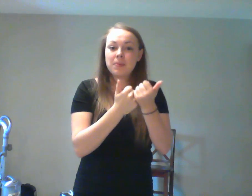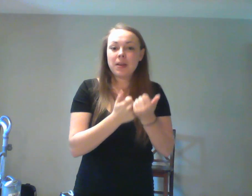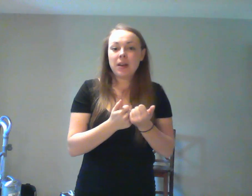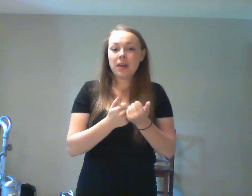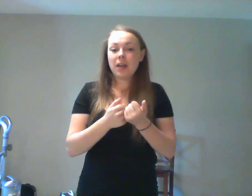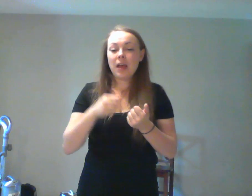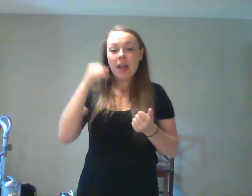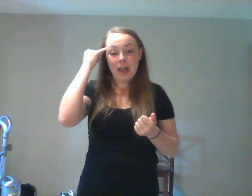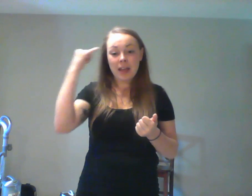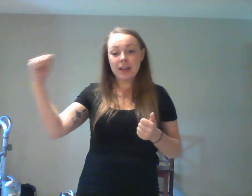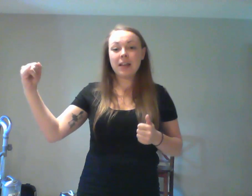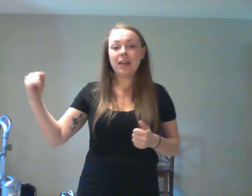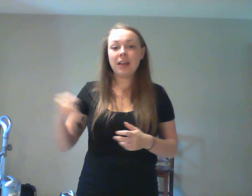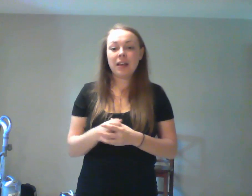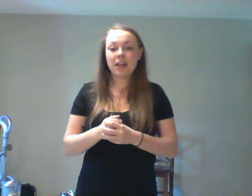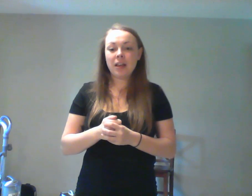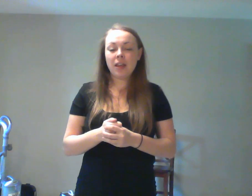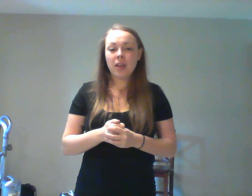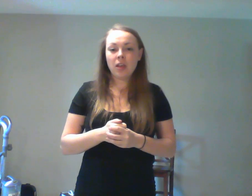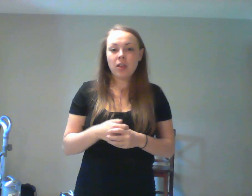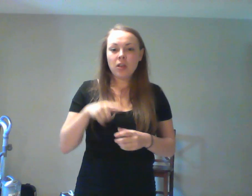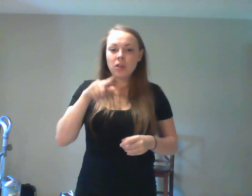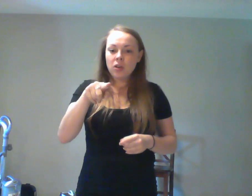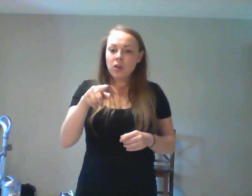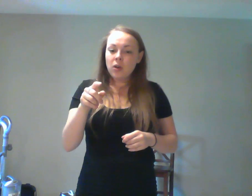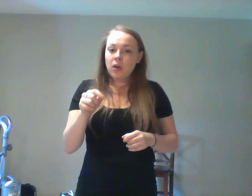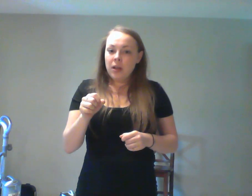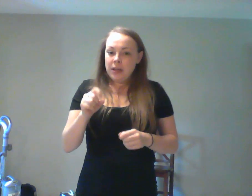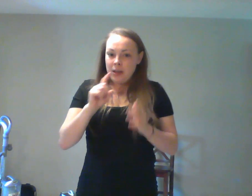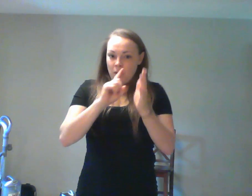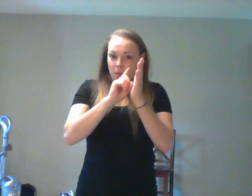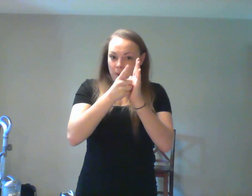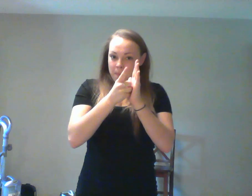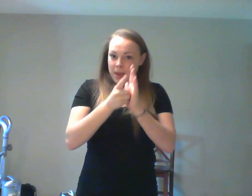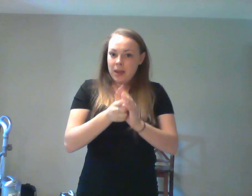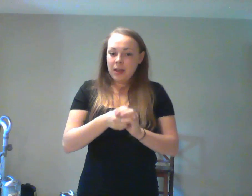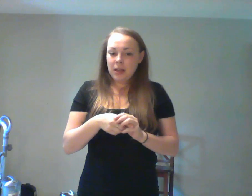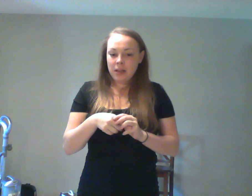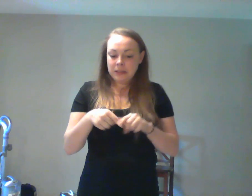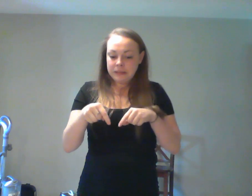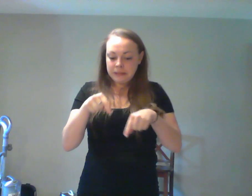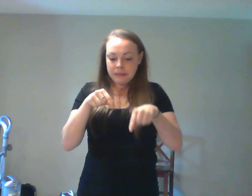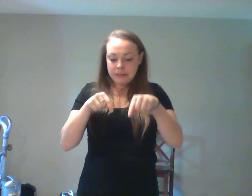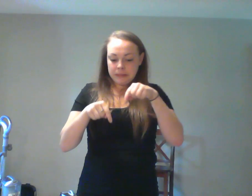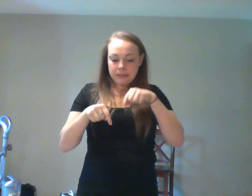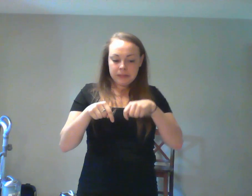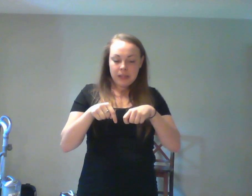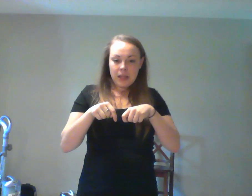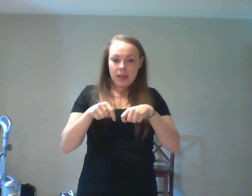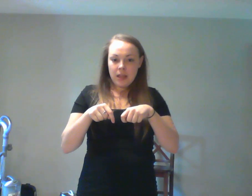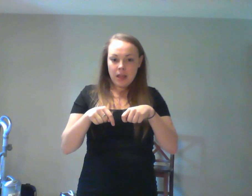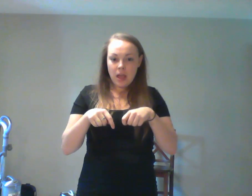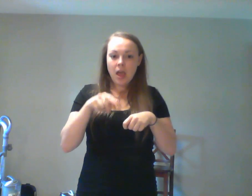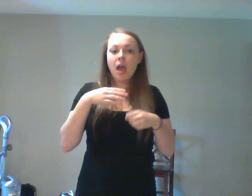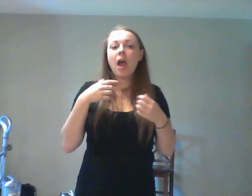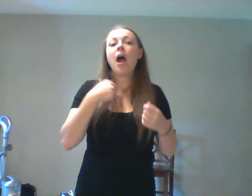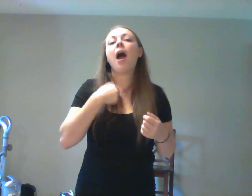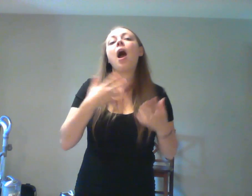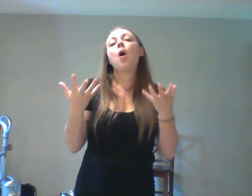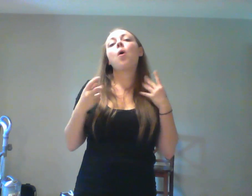point in your thinking process, I want you to take just a moment, and at the bottom of your paper, I want you to write down what you think the main idea is. The bottom of